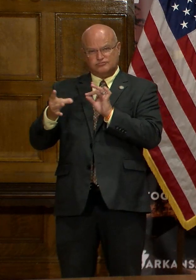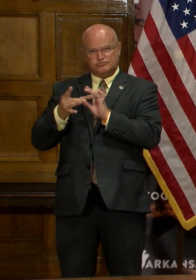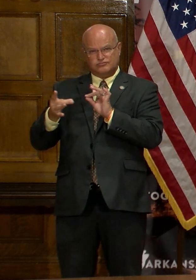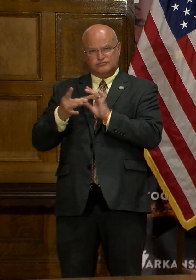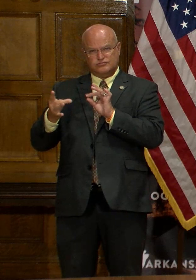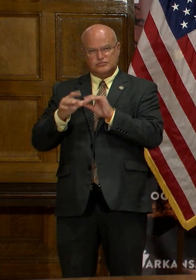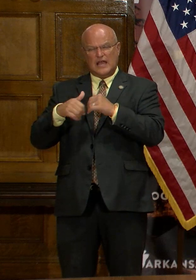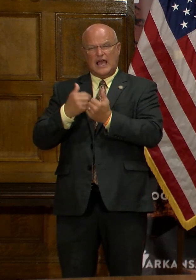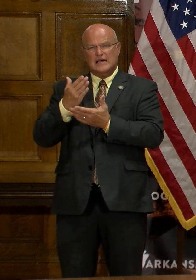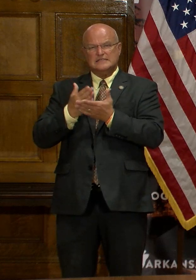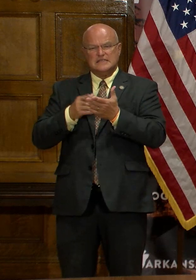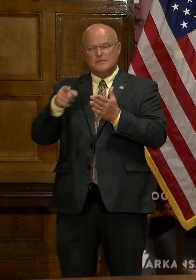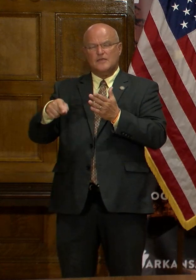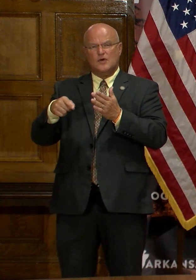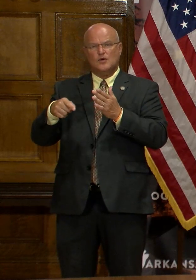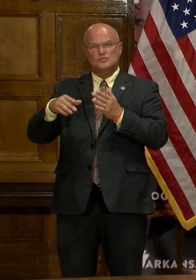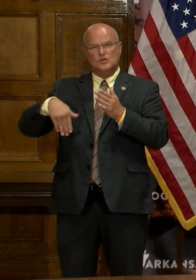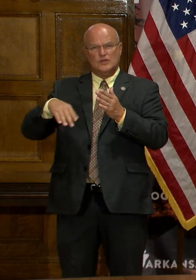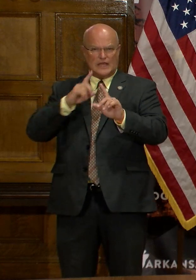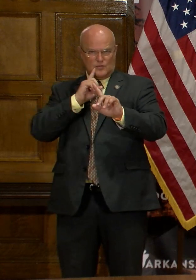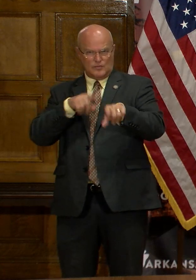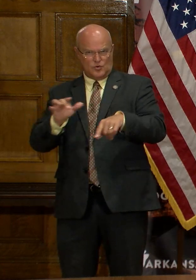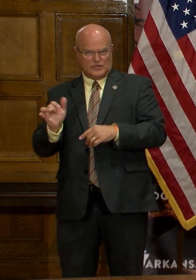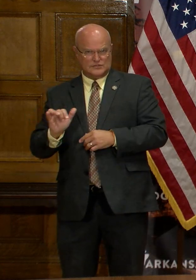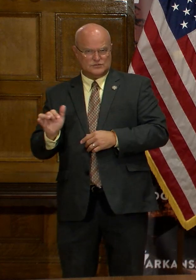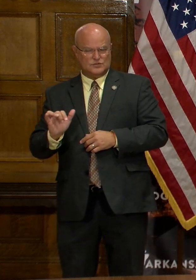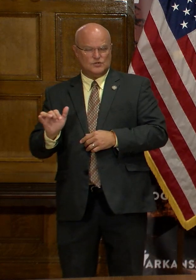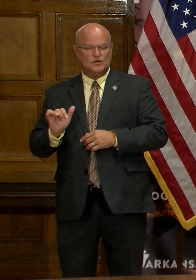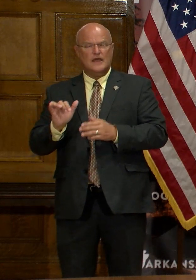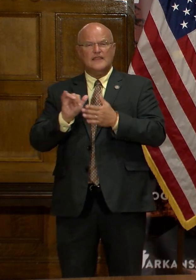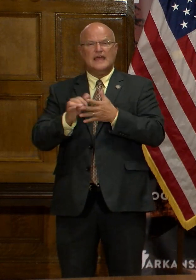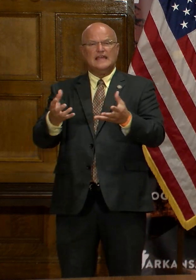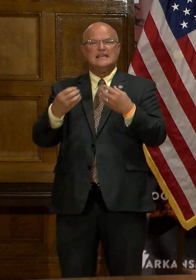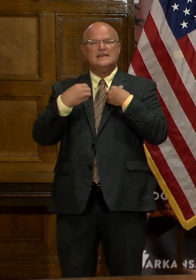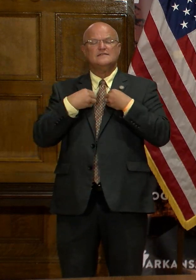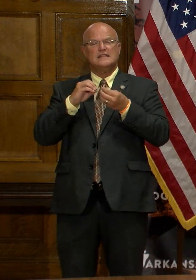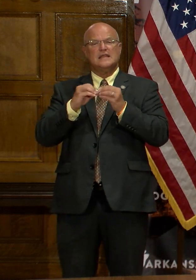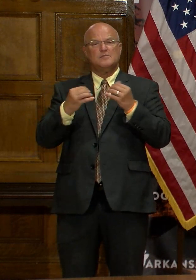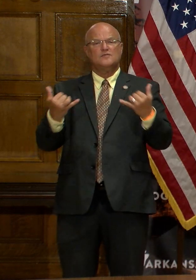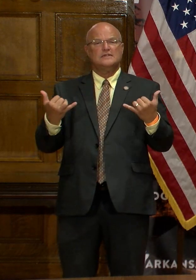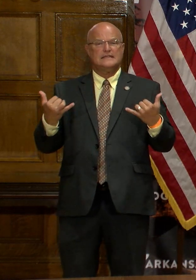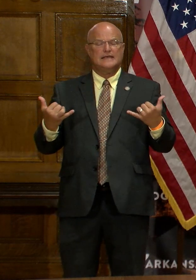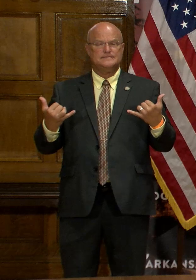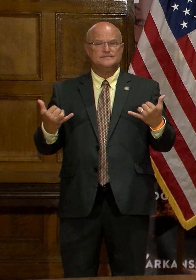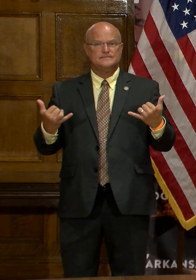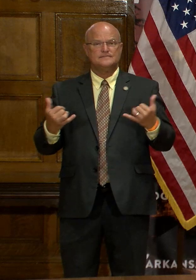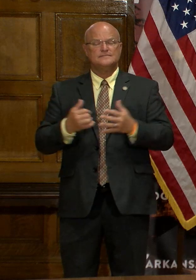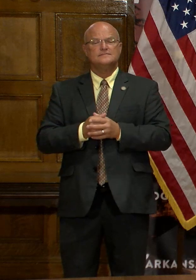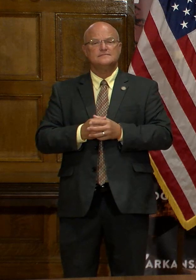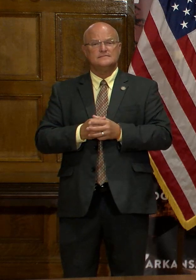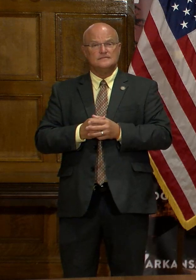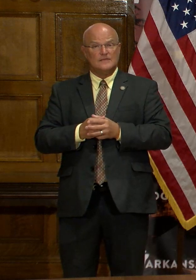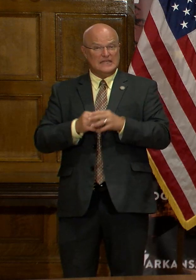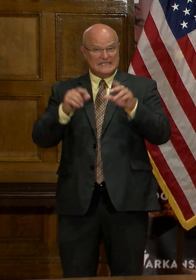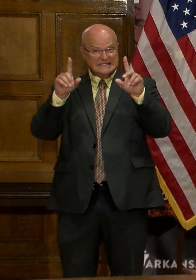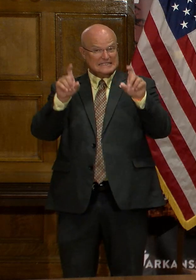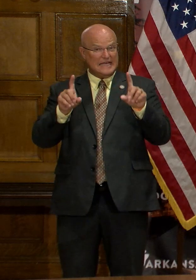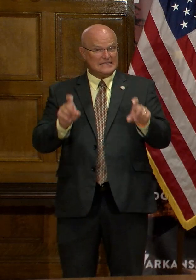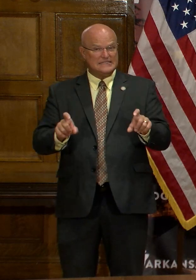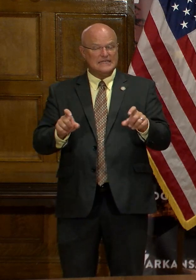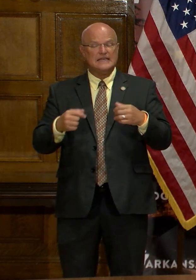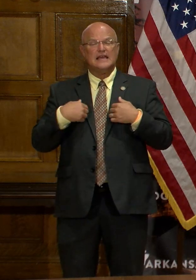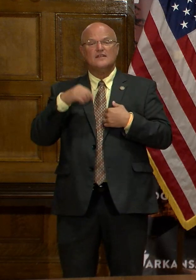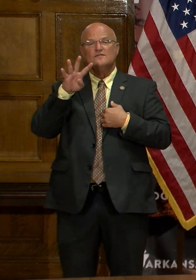to how some of those are late reporting that gives us that number for today. In terms of testing, we